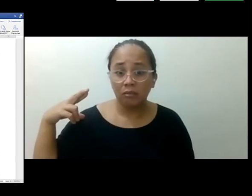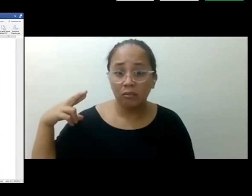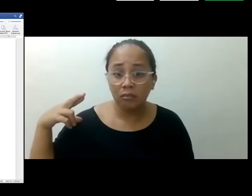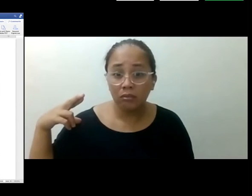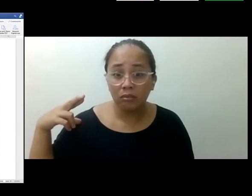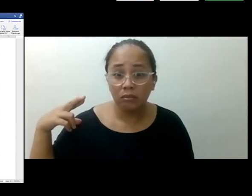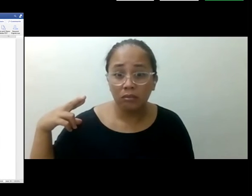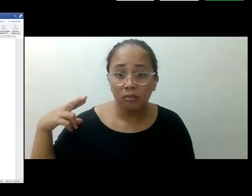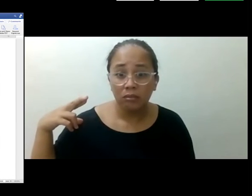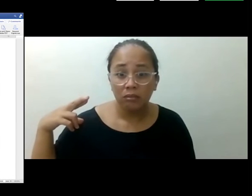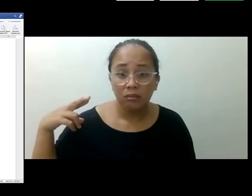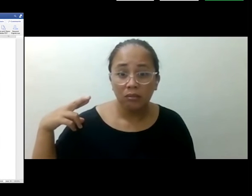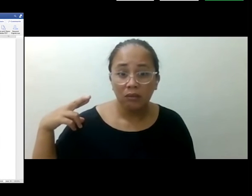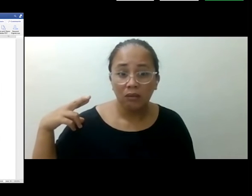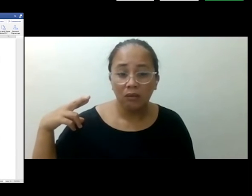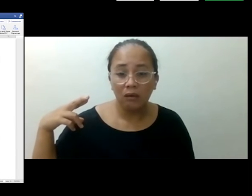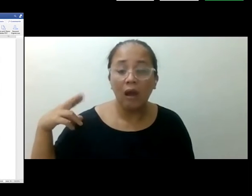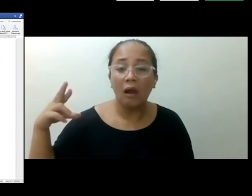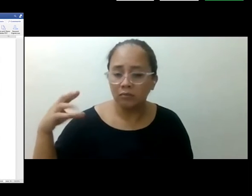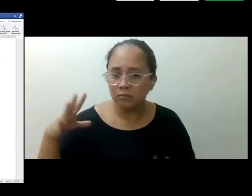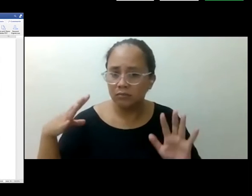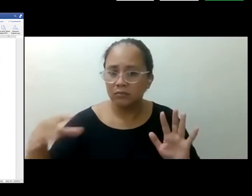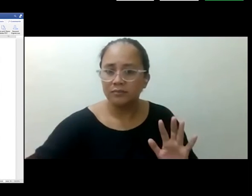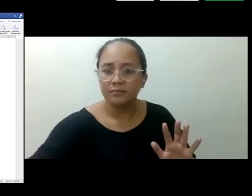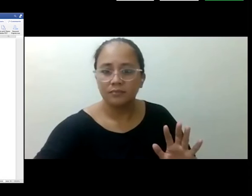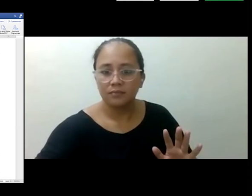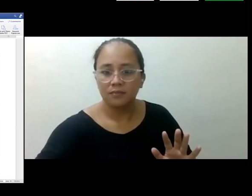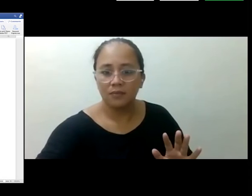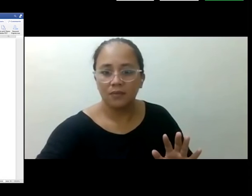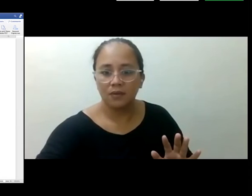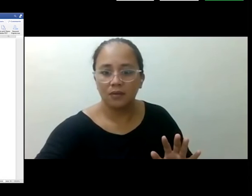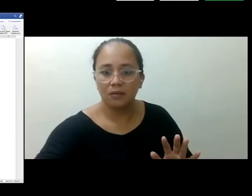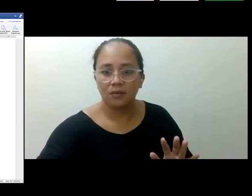Right. Right hand. Sorry. Left. So